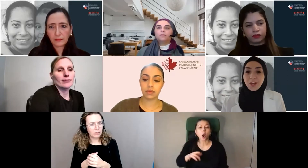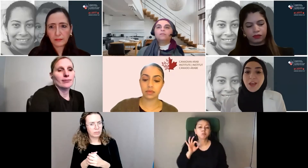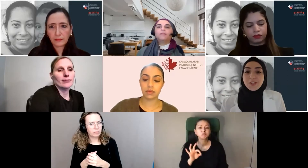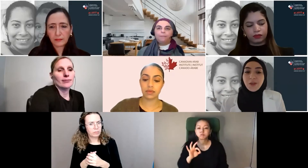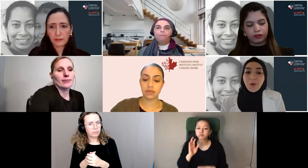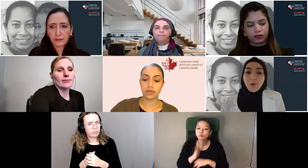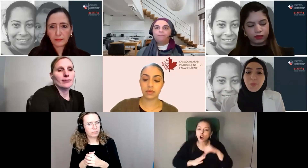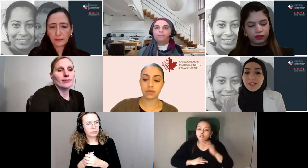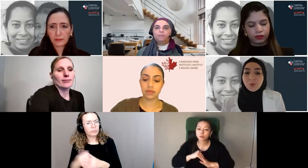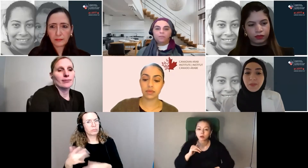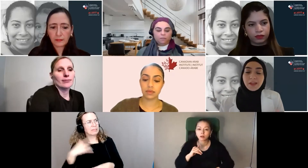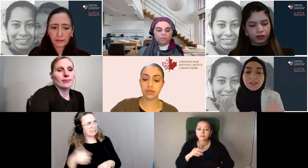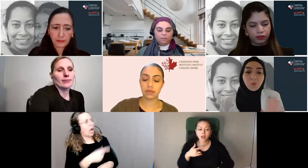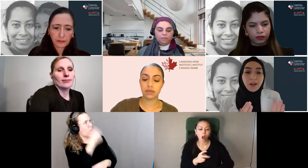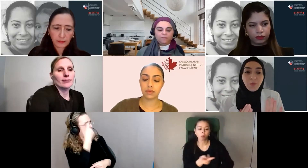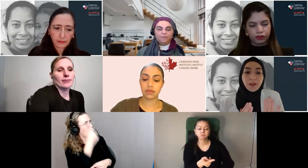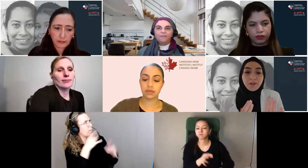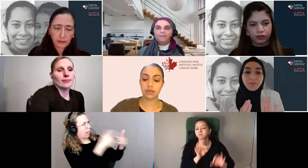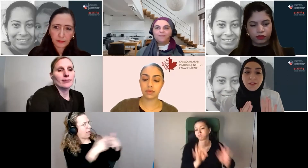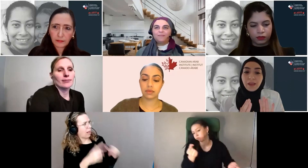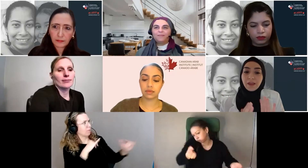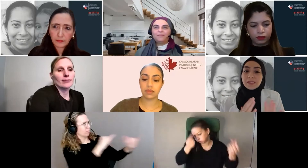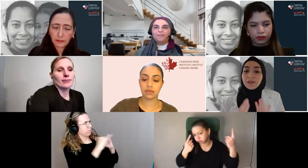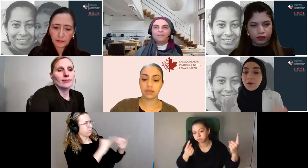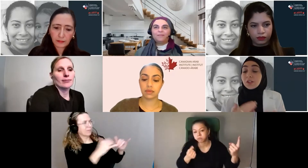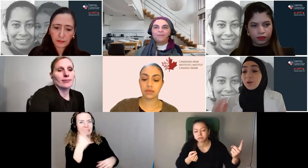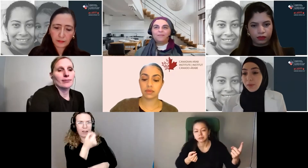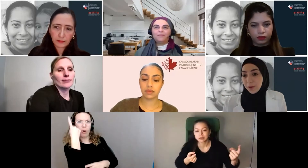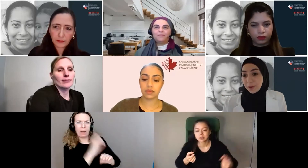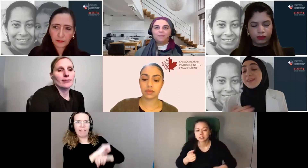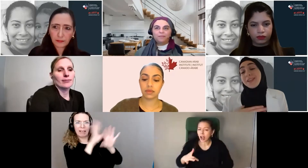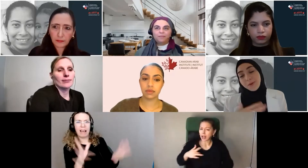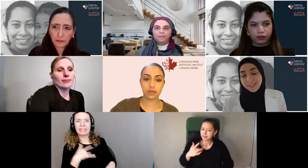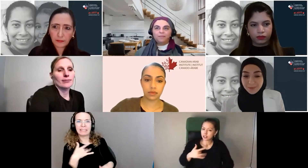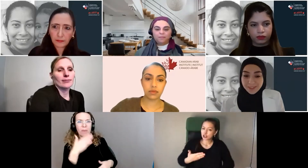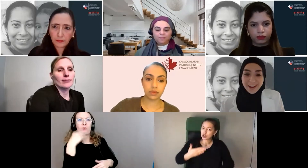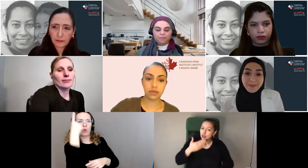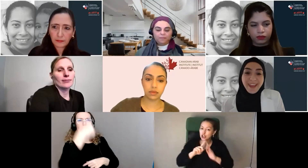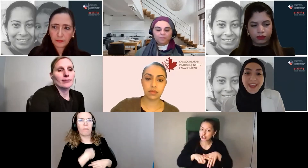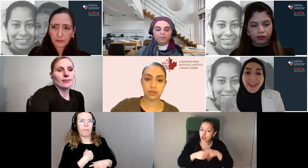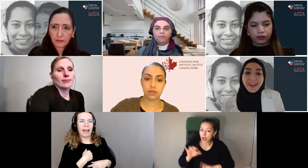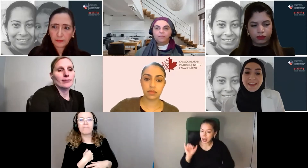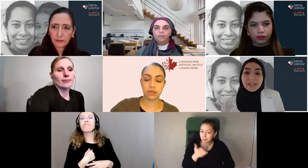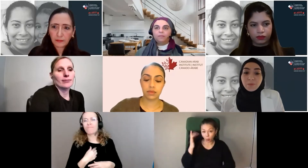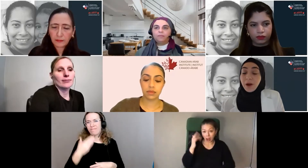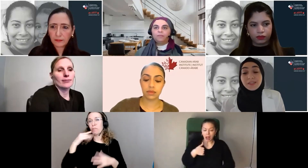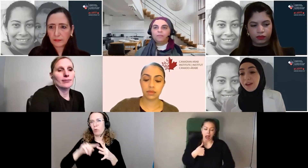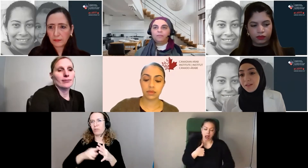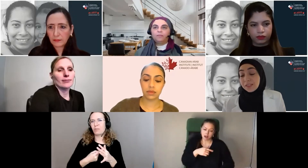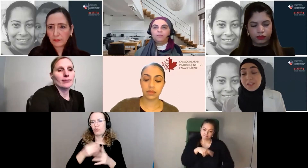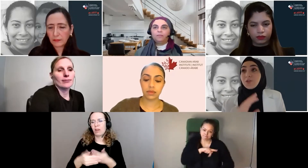language. So that's where I felt like it's good to start with the Arabic, because I personally speak the Arabic,